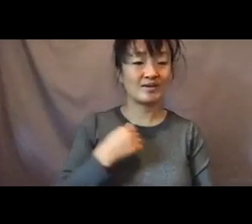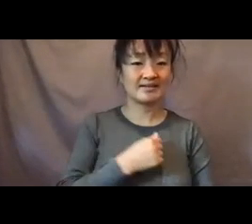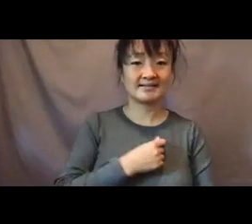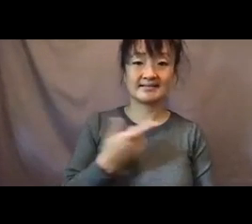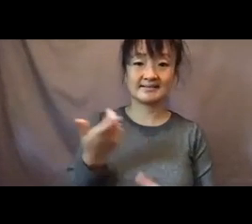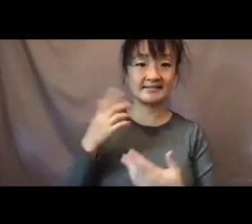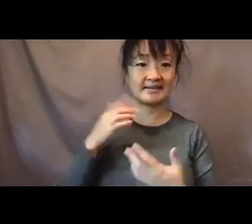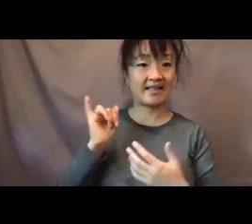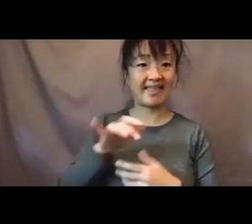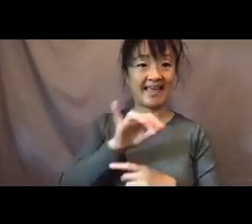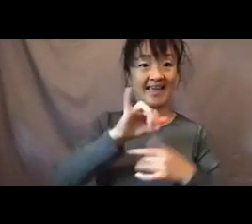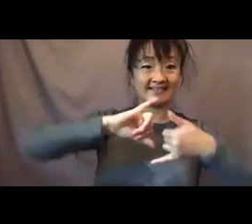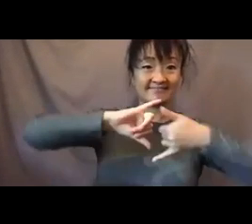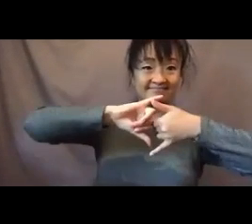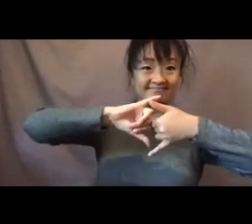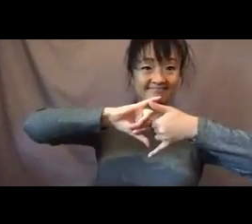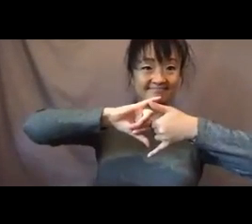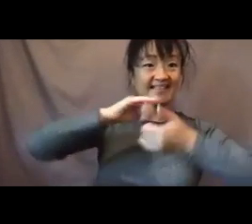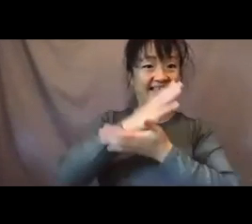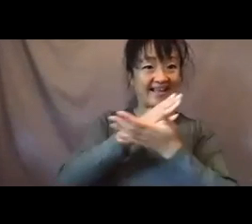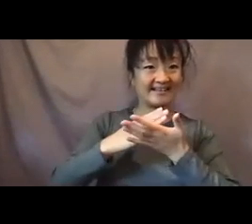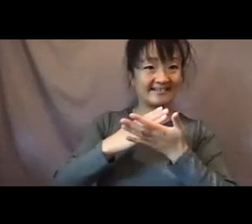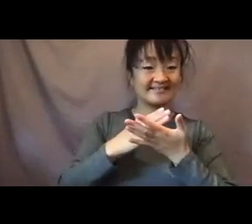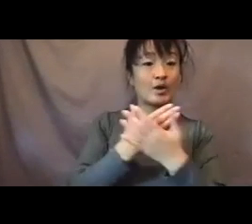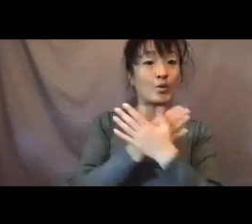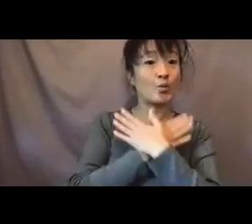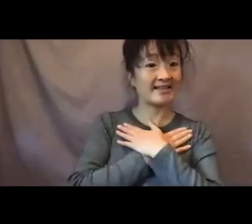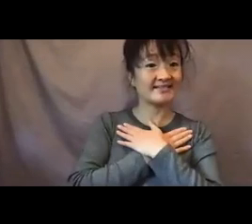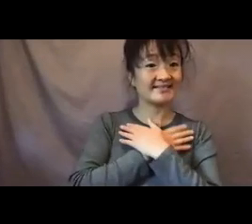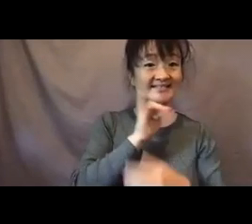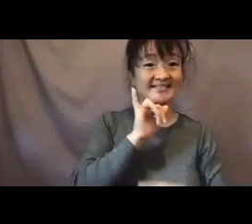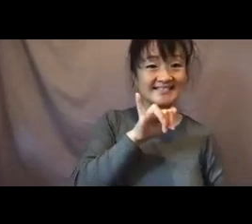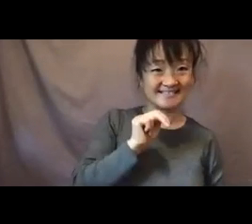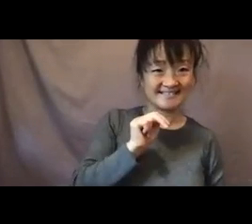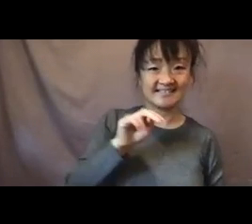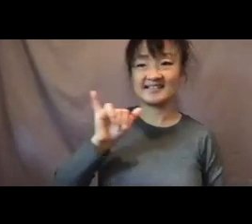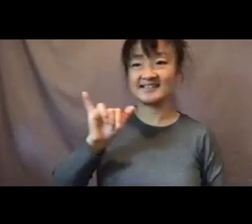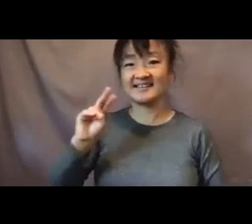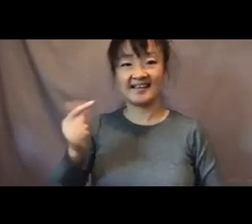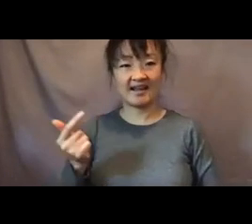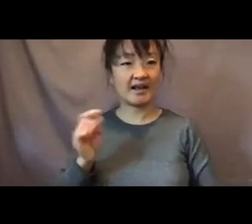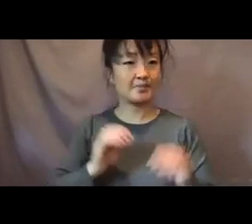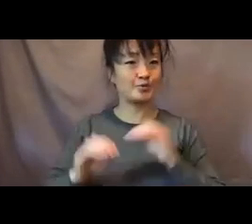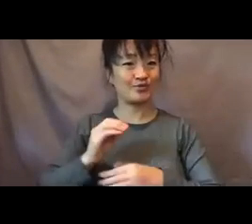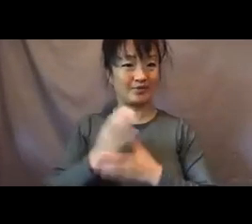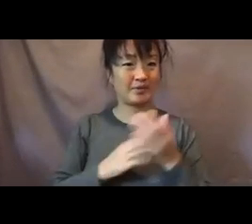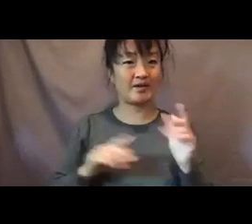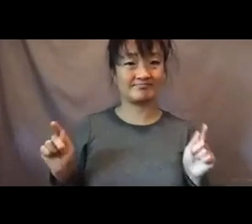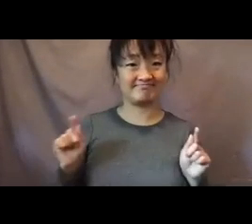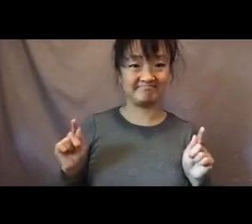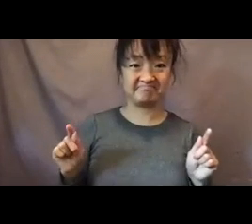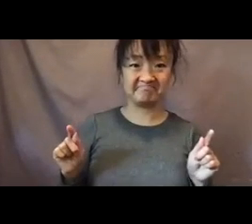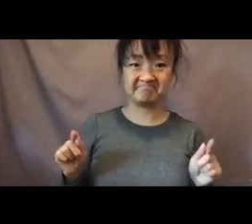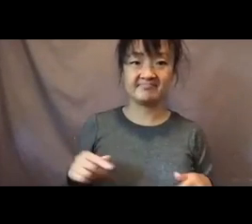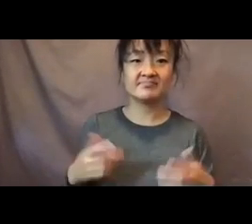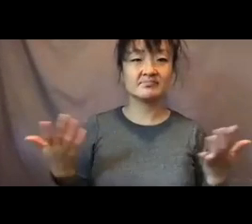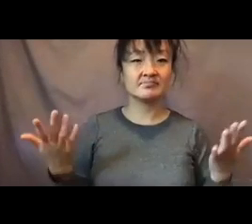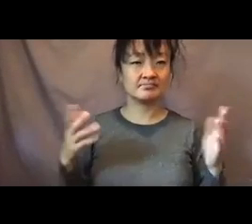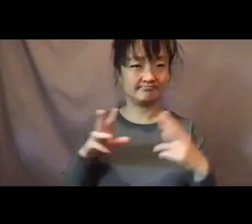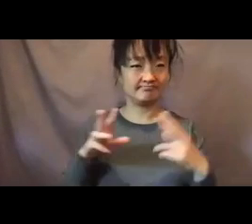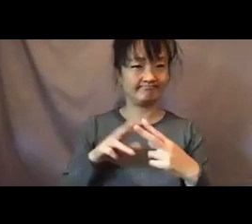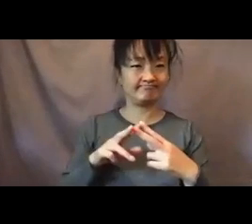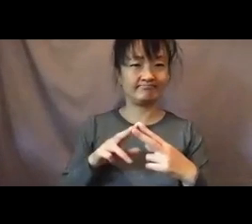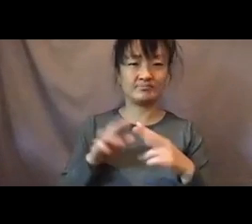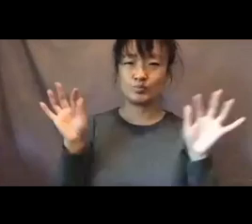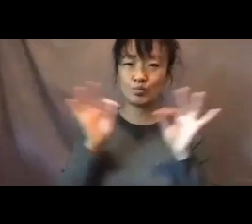this yin and yang aspect, right? Rest is this sort of yin thing and yang is this movement, the movement piece, right? So here's this pairing that you want to be thinking